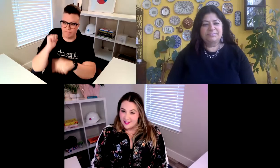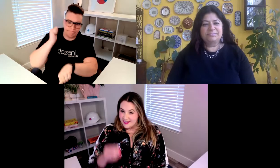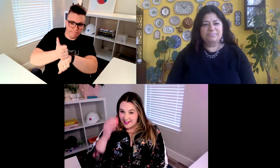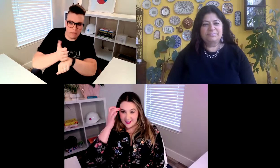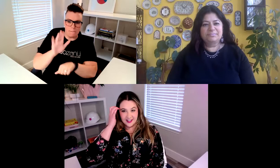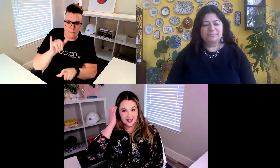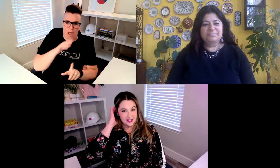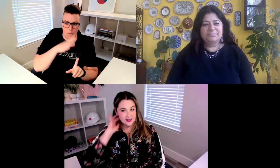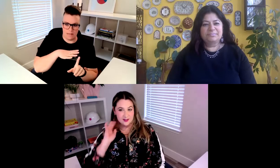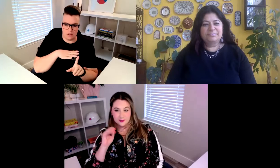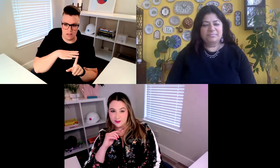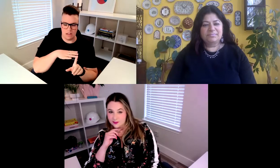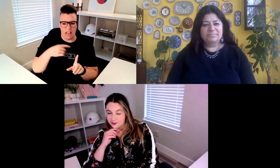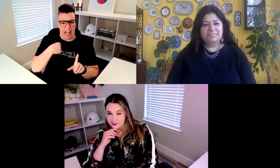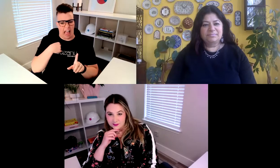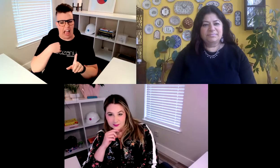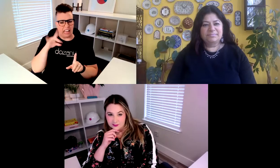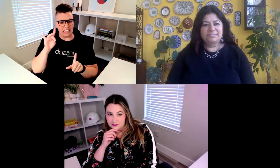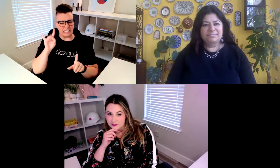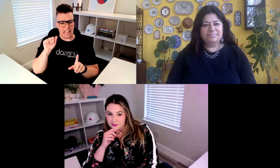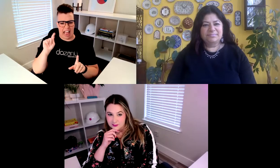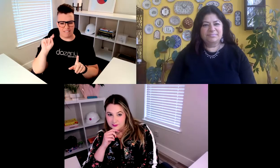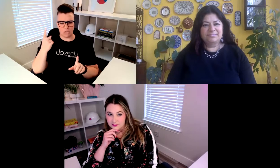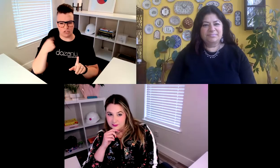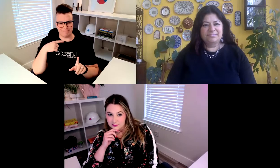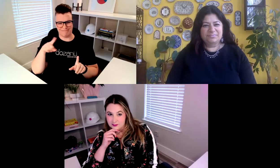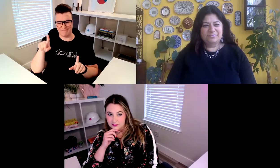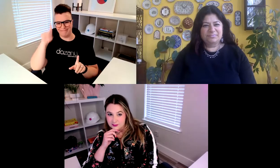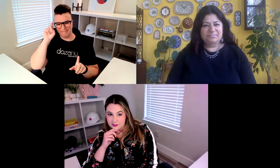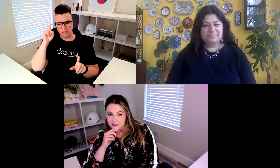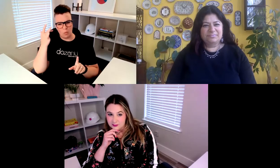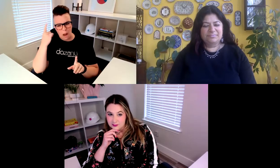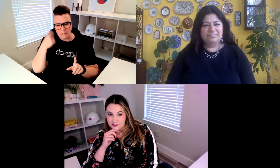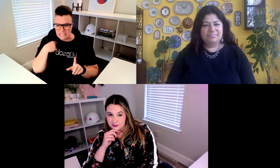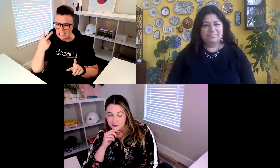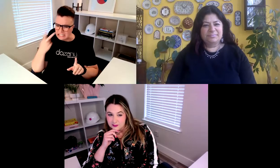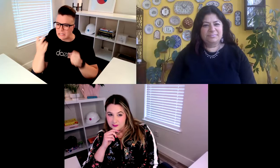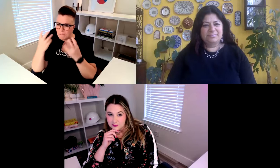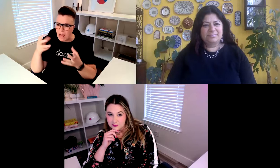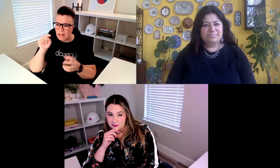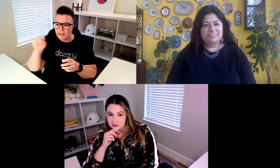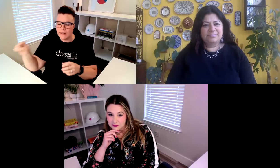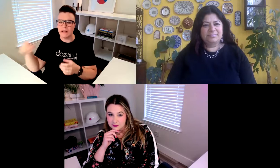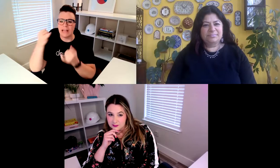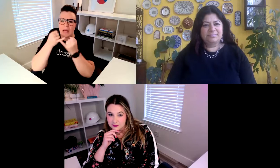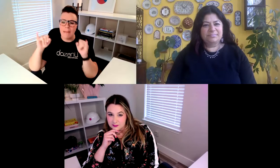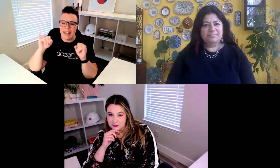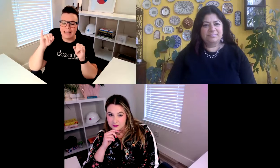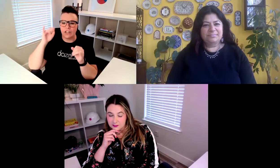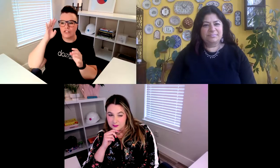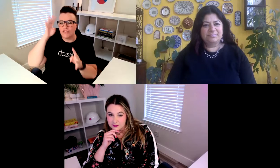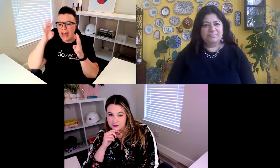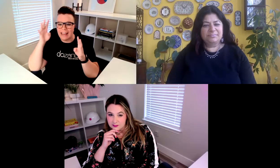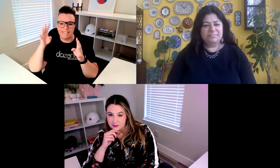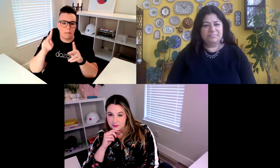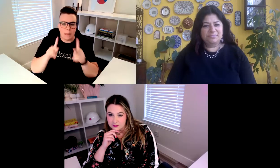ever advertising agency established by a woman. And I did, at first I was like, wow, how could that be so?